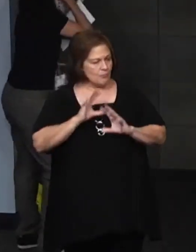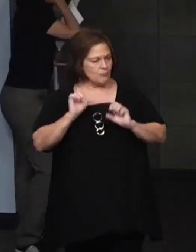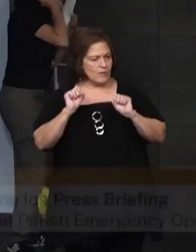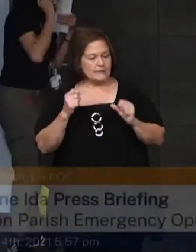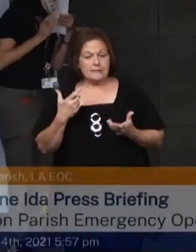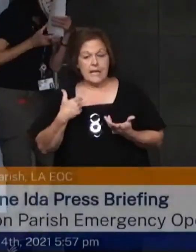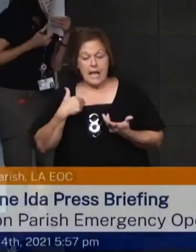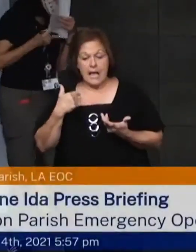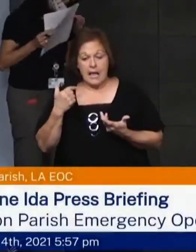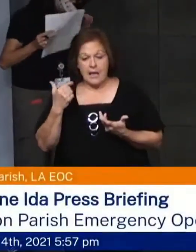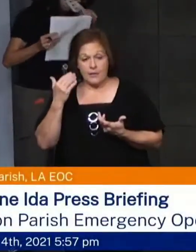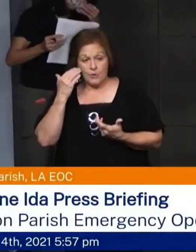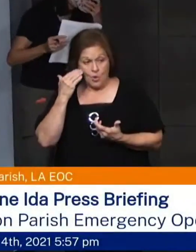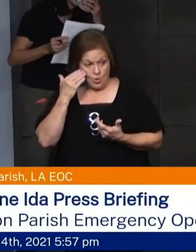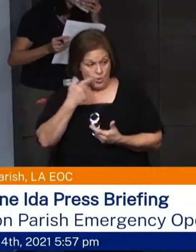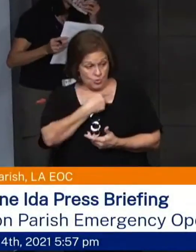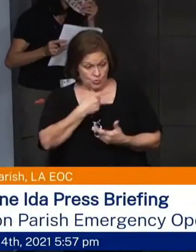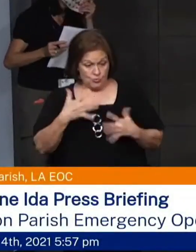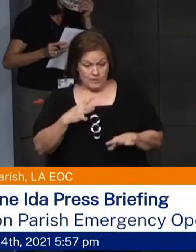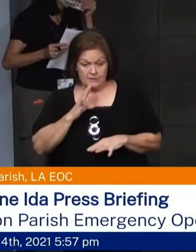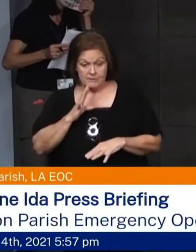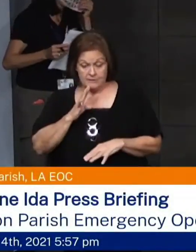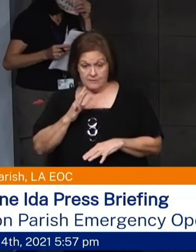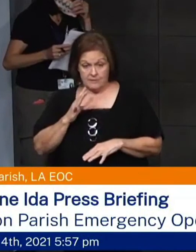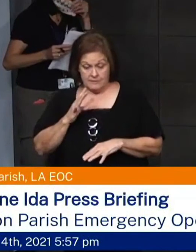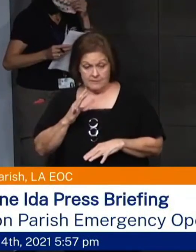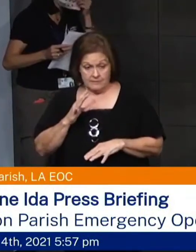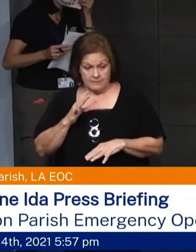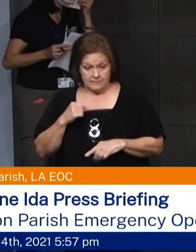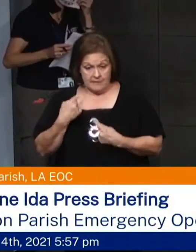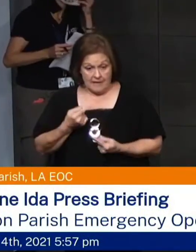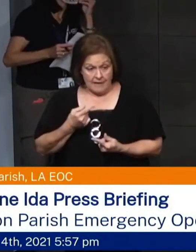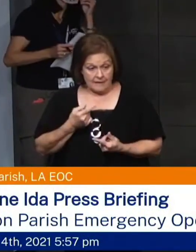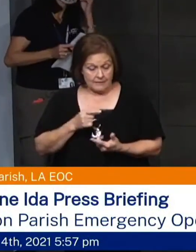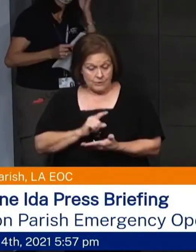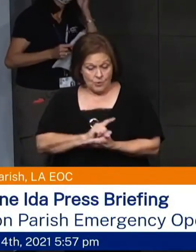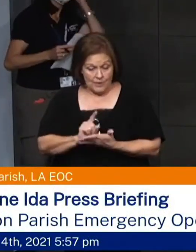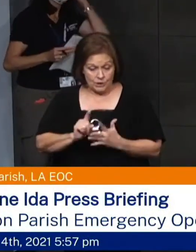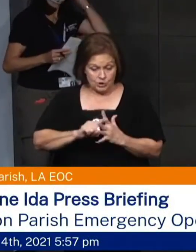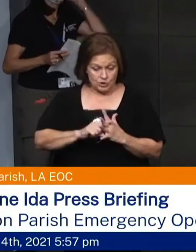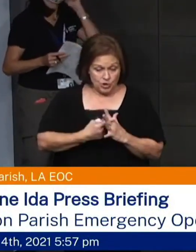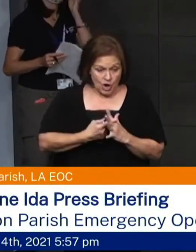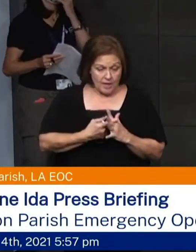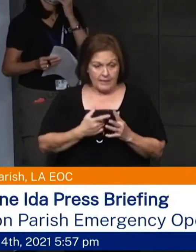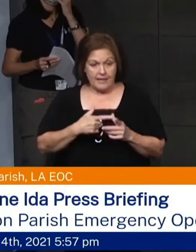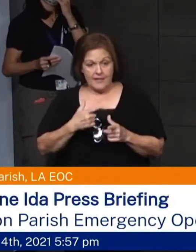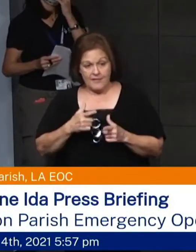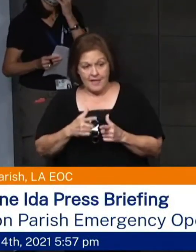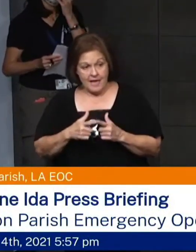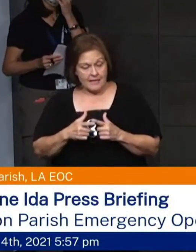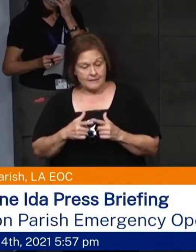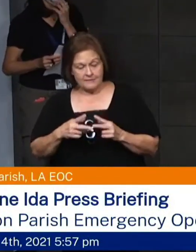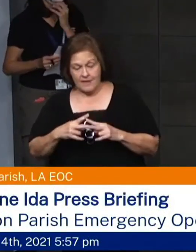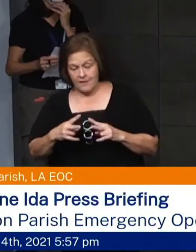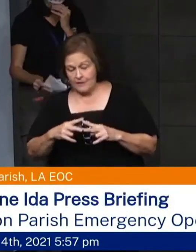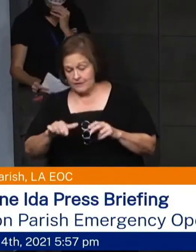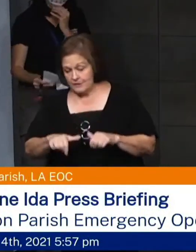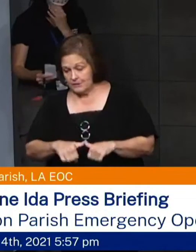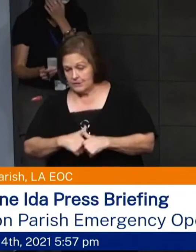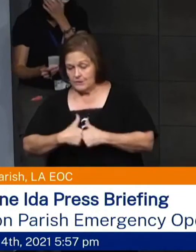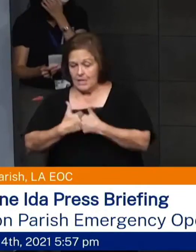I know you have said over the past few days, the week started and was, of course, so challenging, so